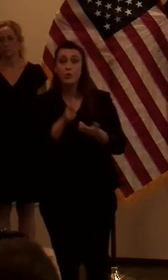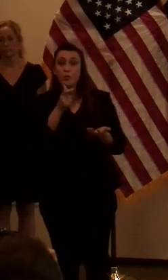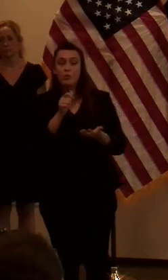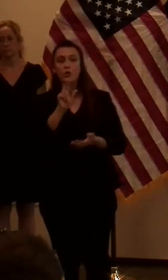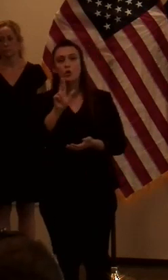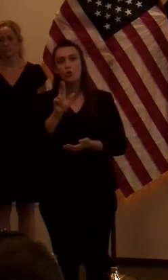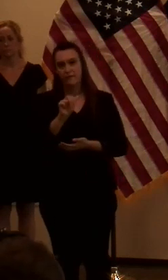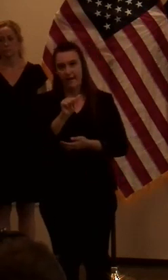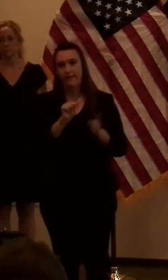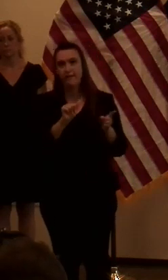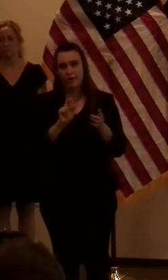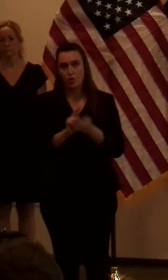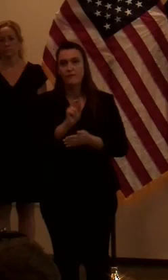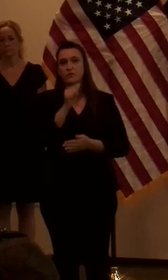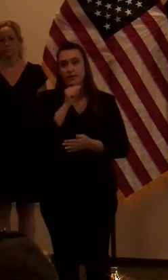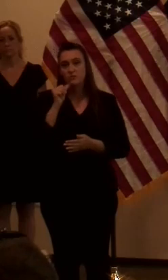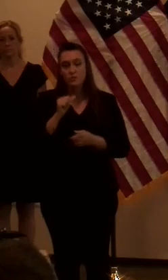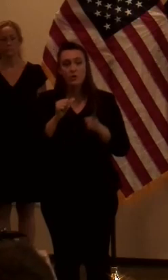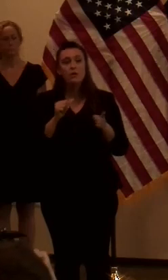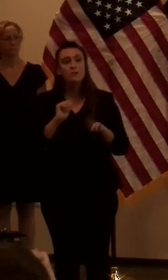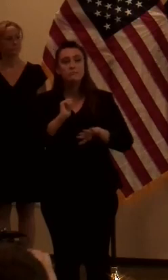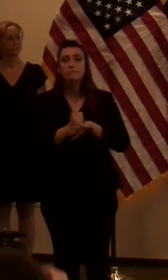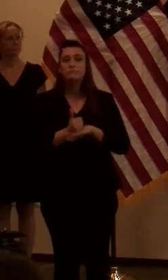Arizona to make an initial